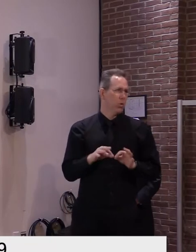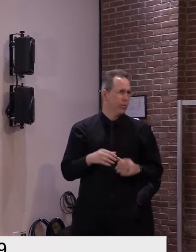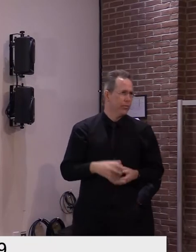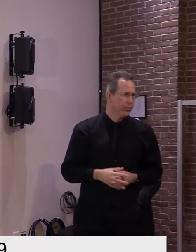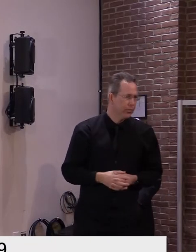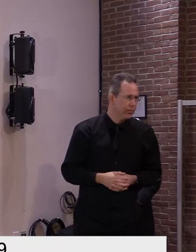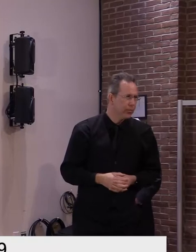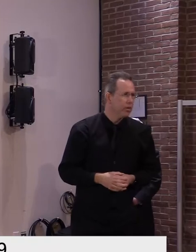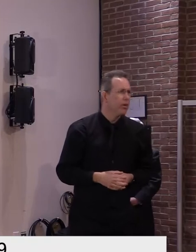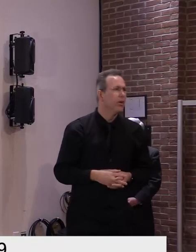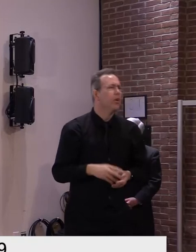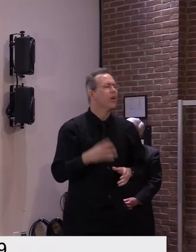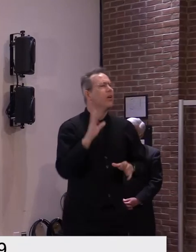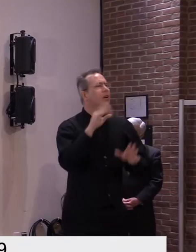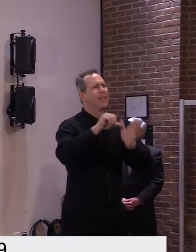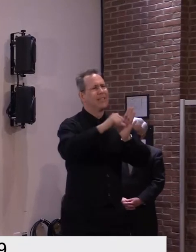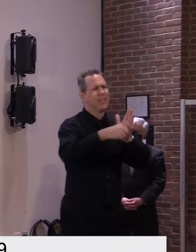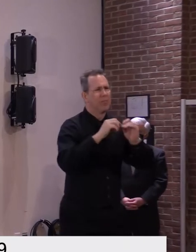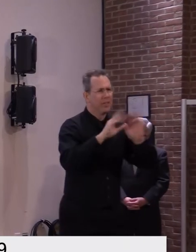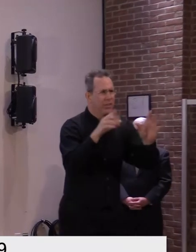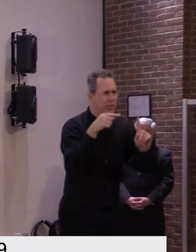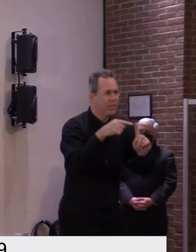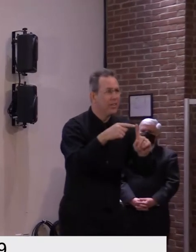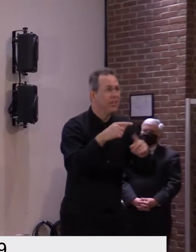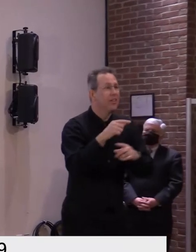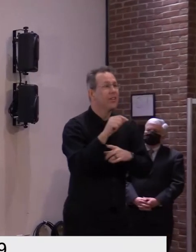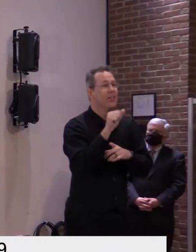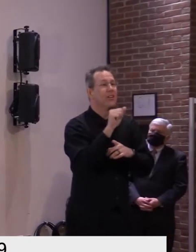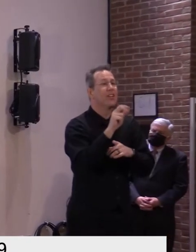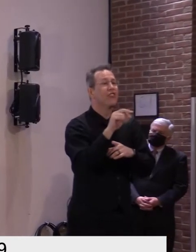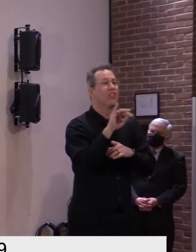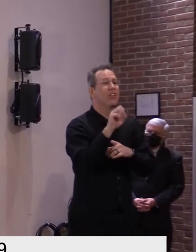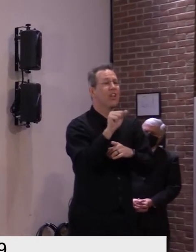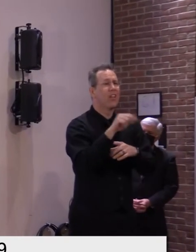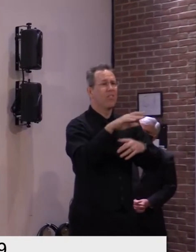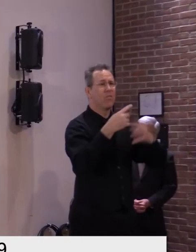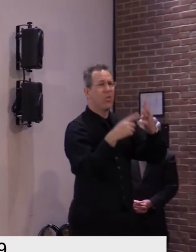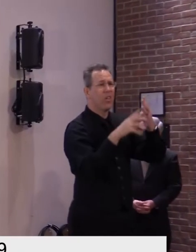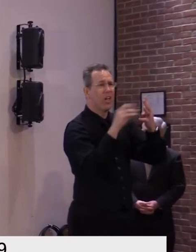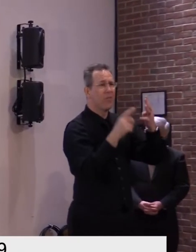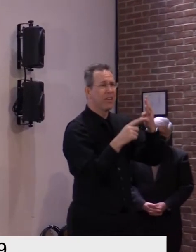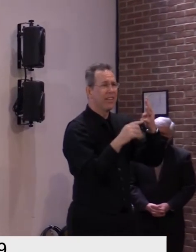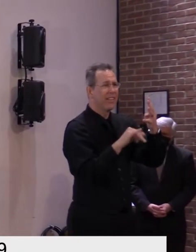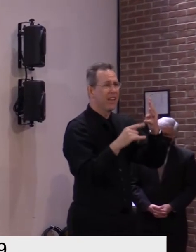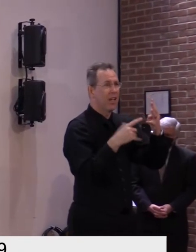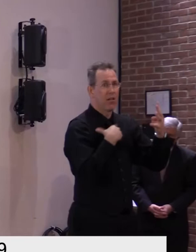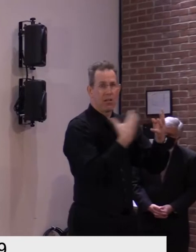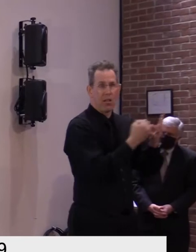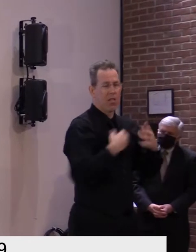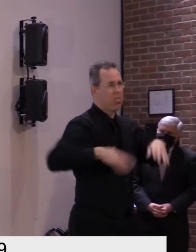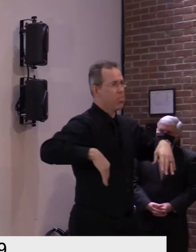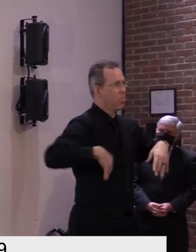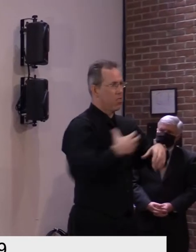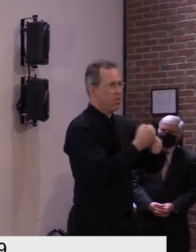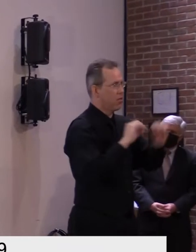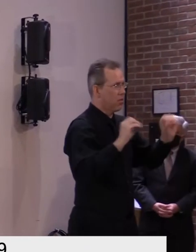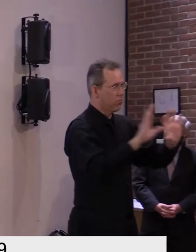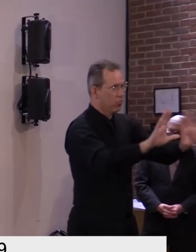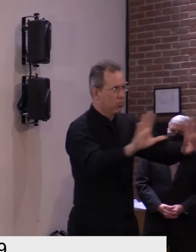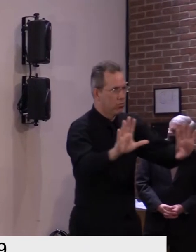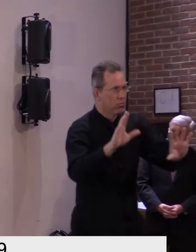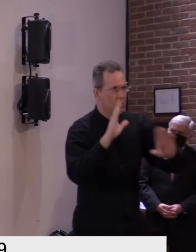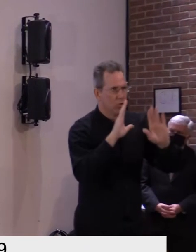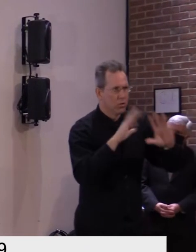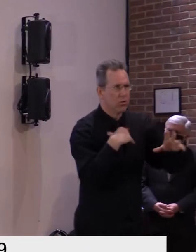the AstraZeneca here in the States. That's not a concern for us here. We have Moderna, We have Pfizer, and we